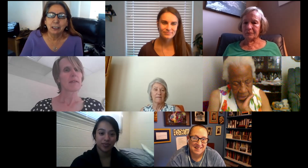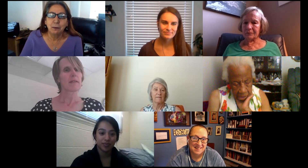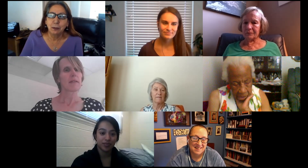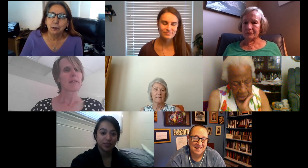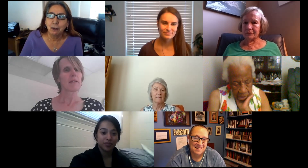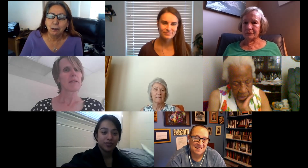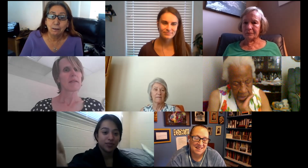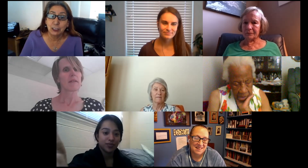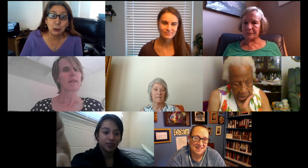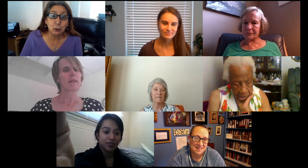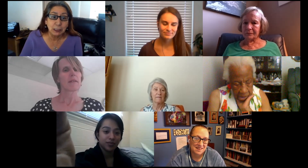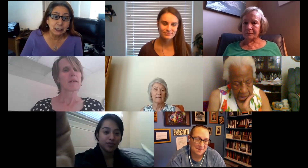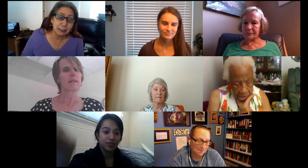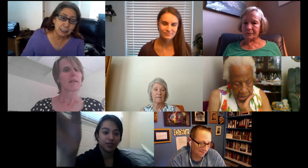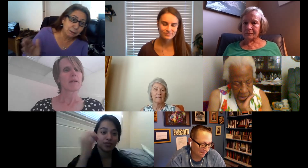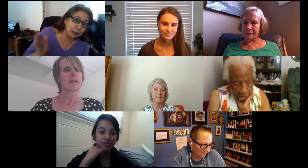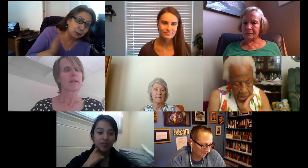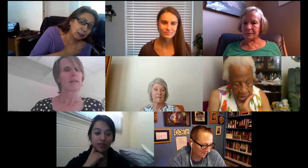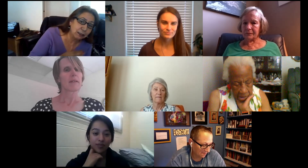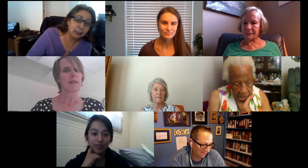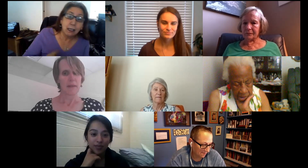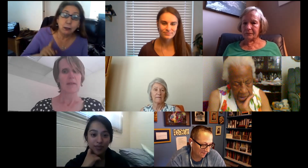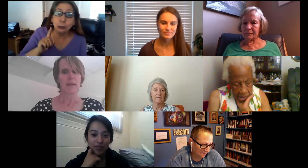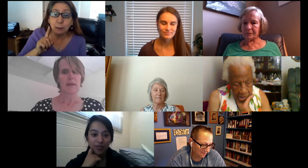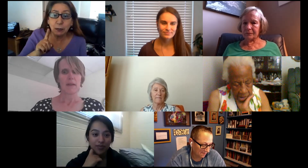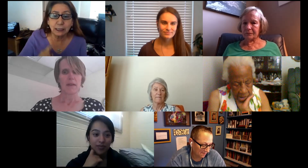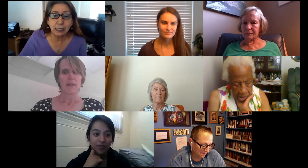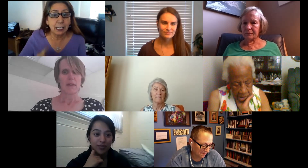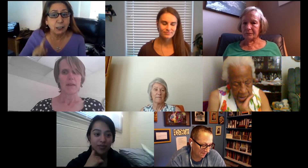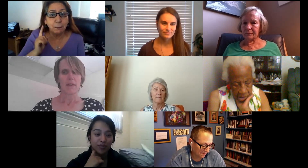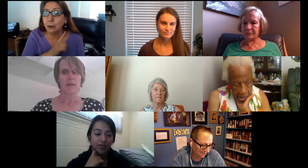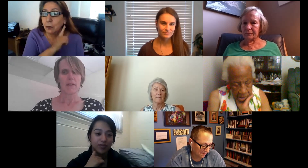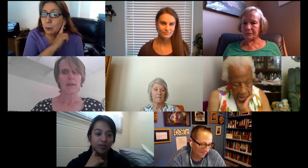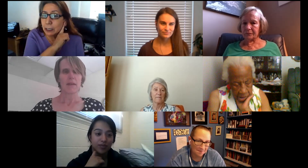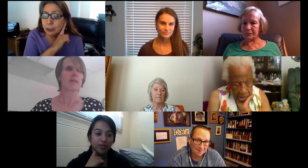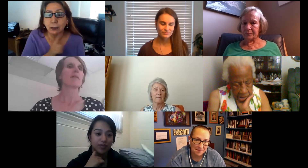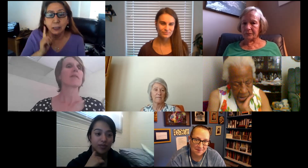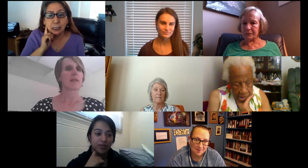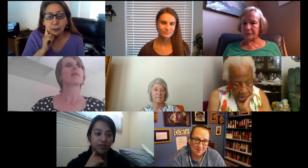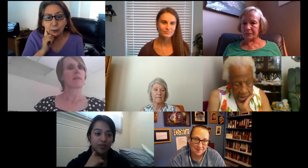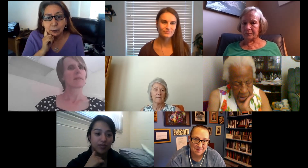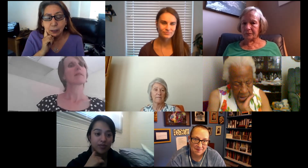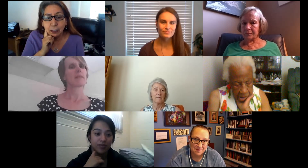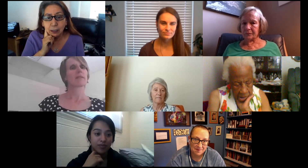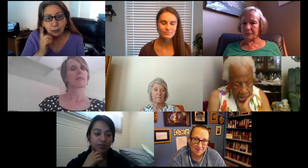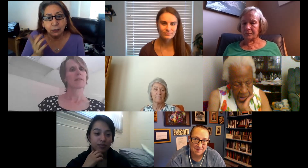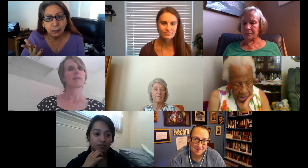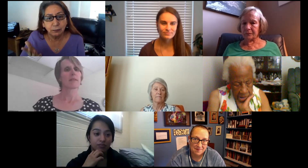where you are. If it's too noisy, take them somewhere else. There's people that say, I hear better on one ear than the other. So let